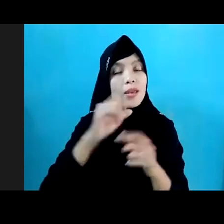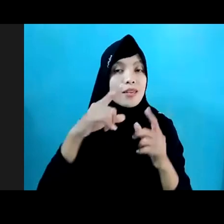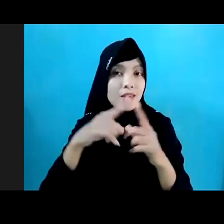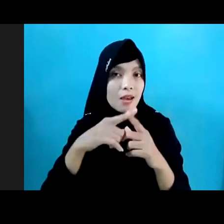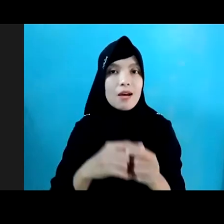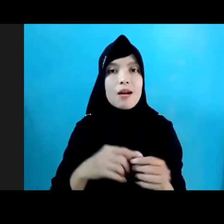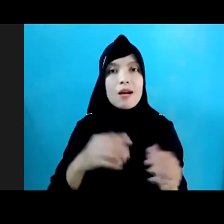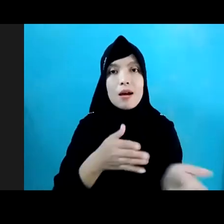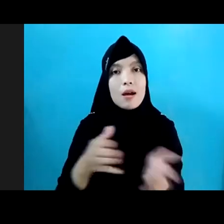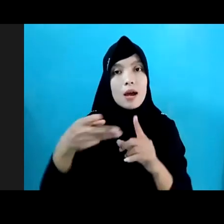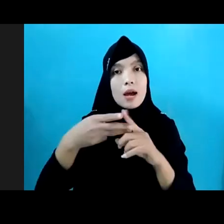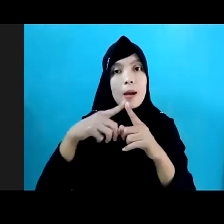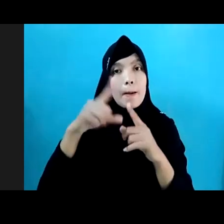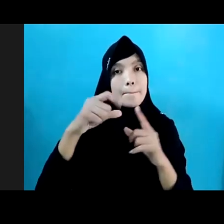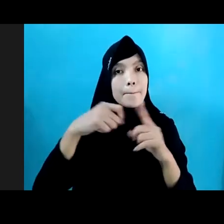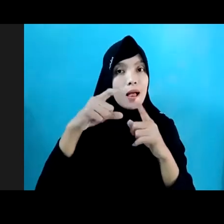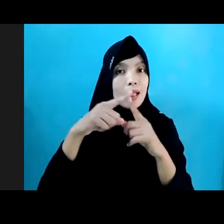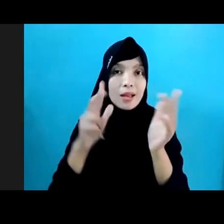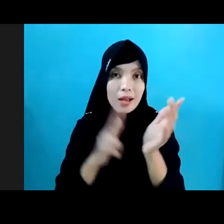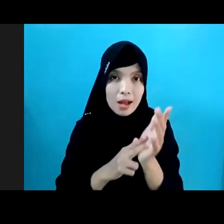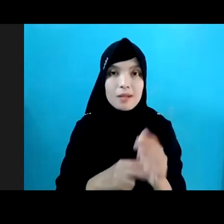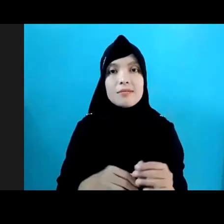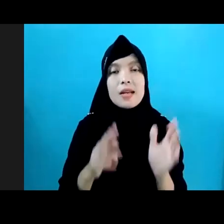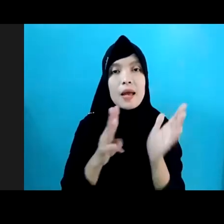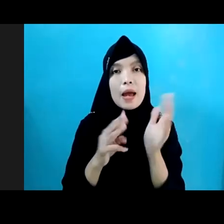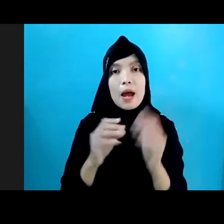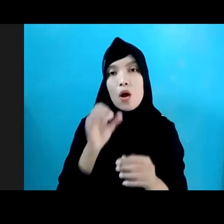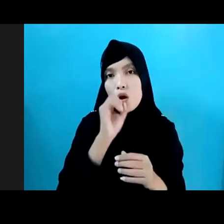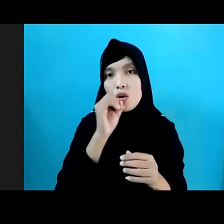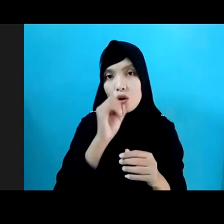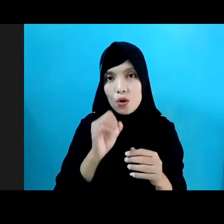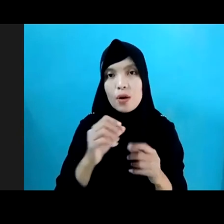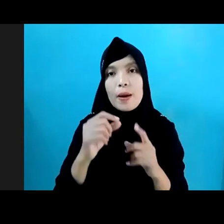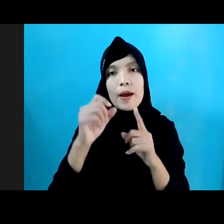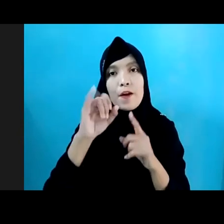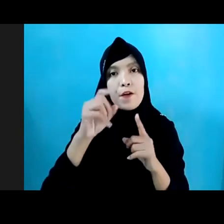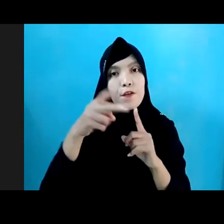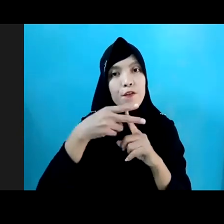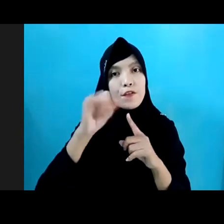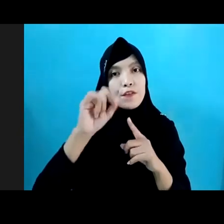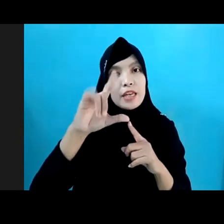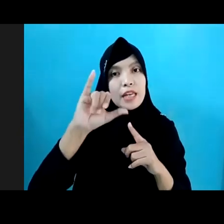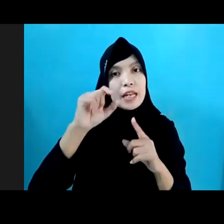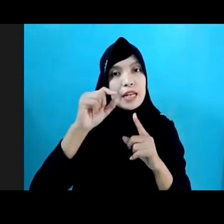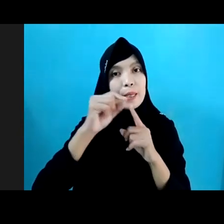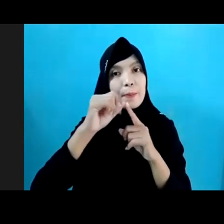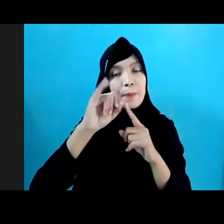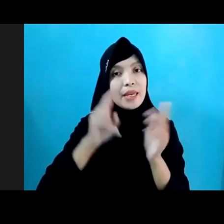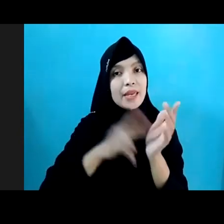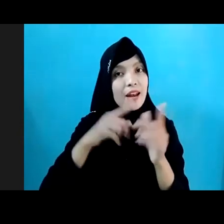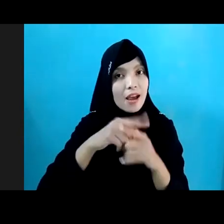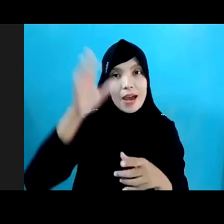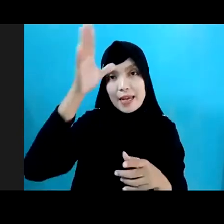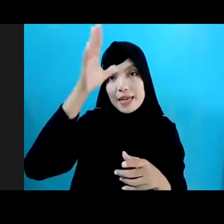Hong Kong Philippines Cambodia India Armenia And The List Goes On